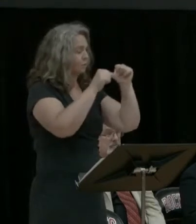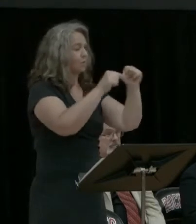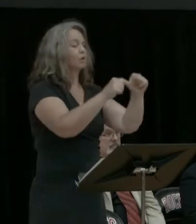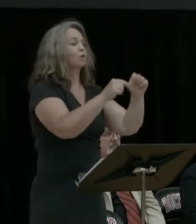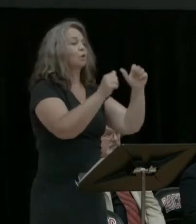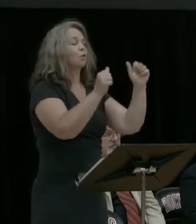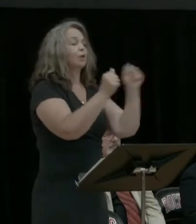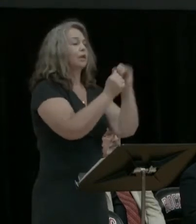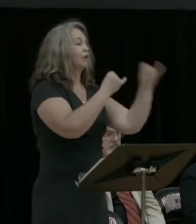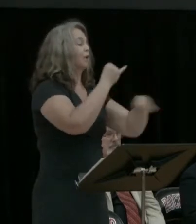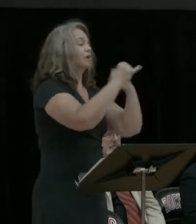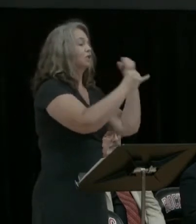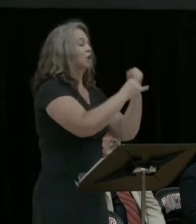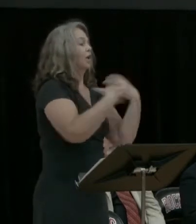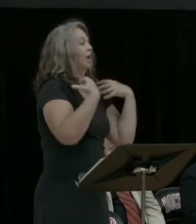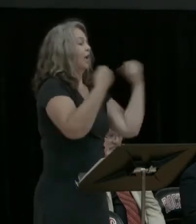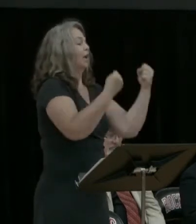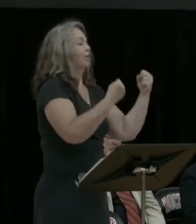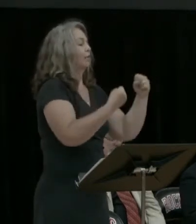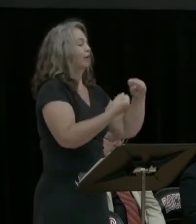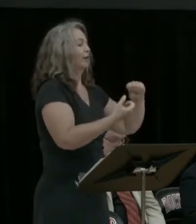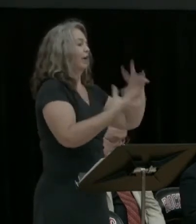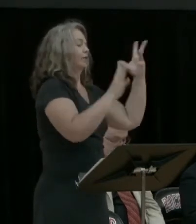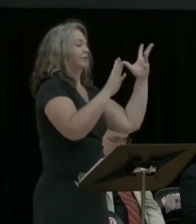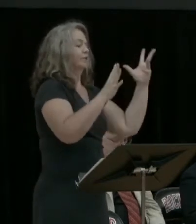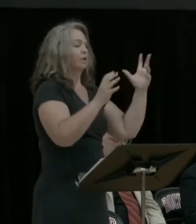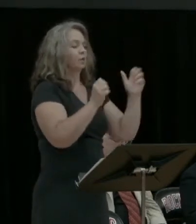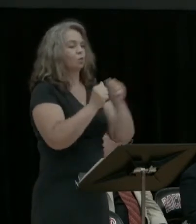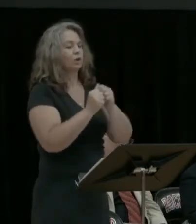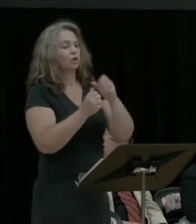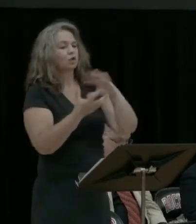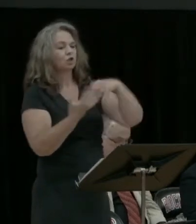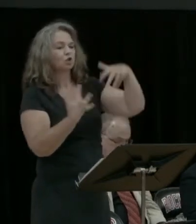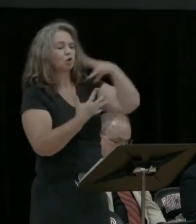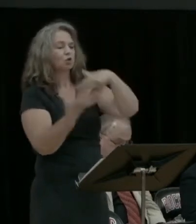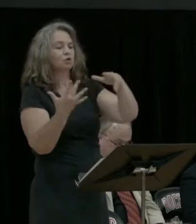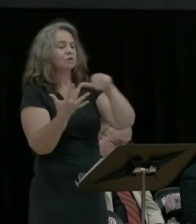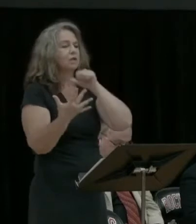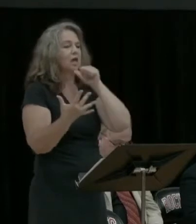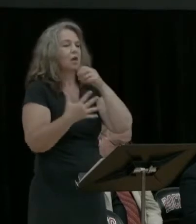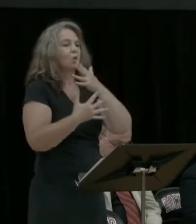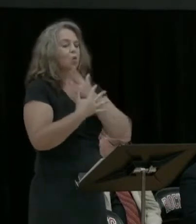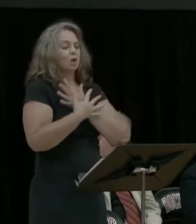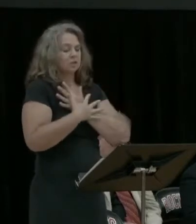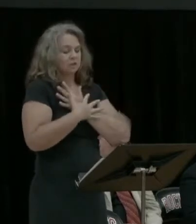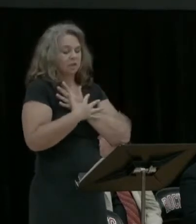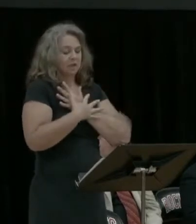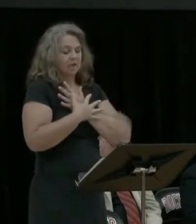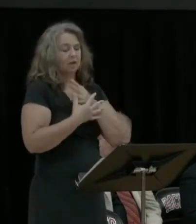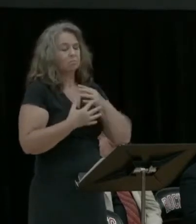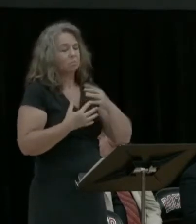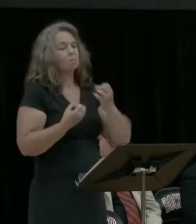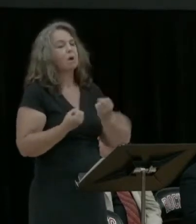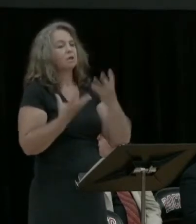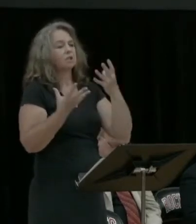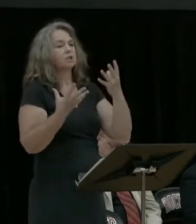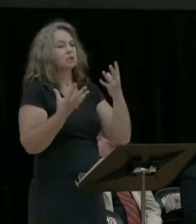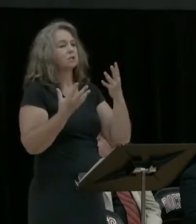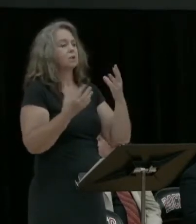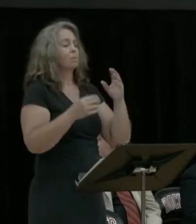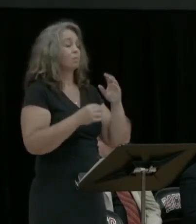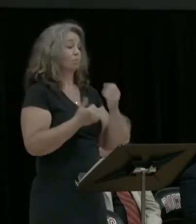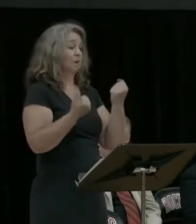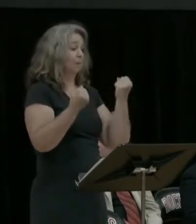an international health crisis, social unrest, political upheaval, and all kinds of personal